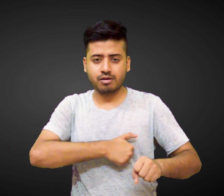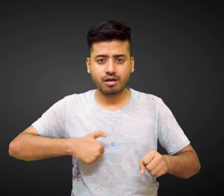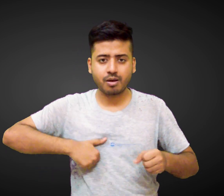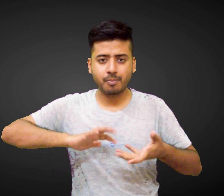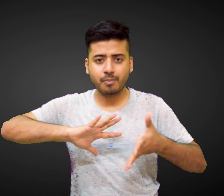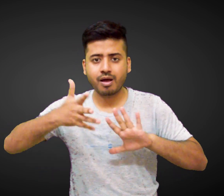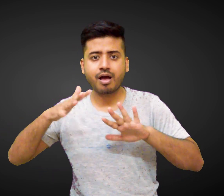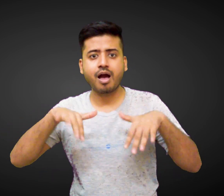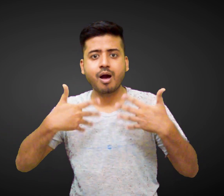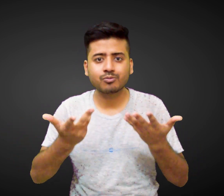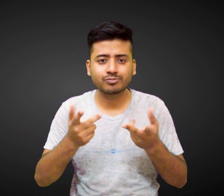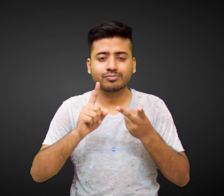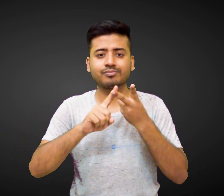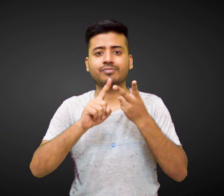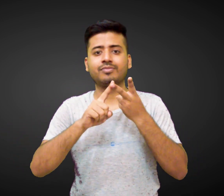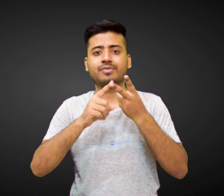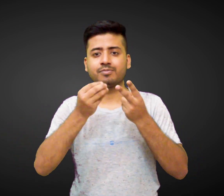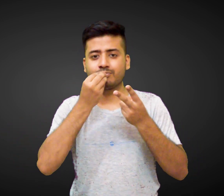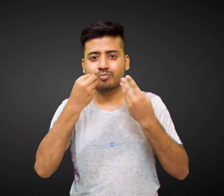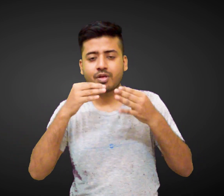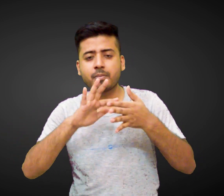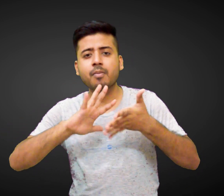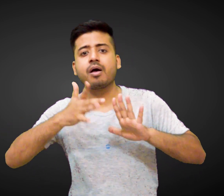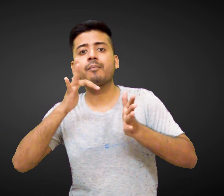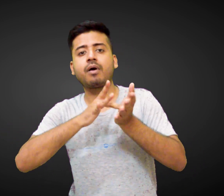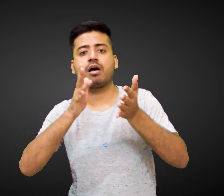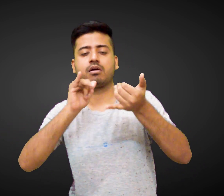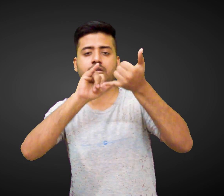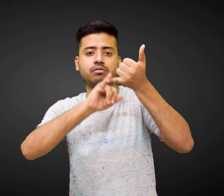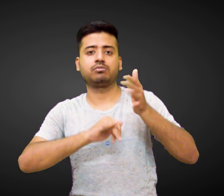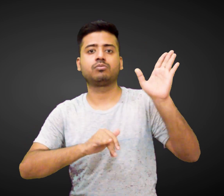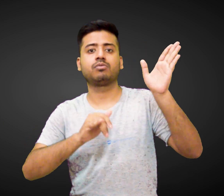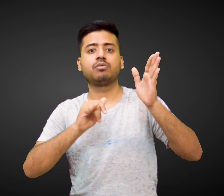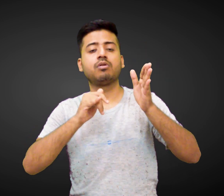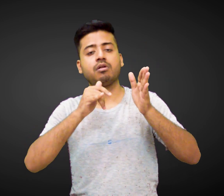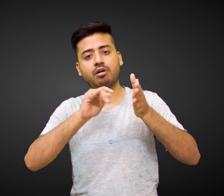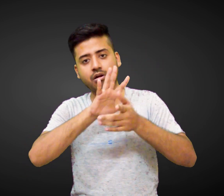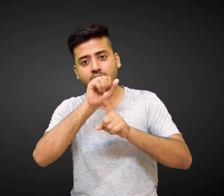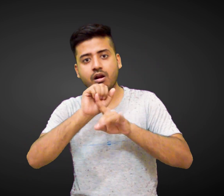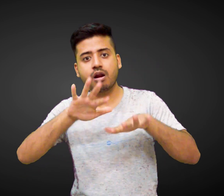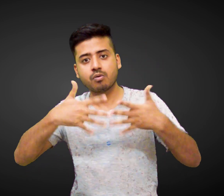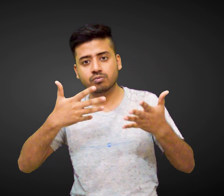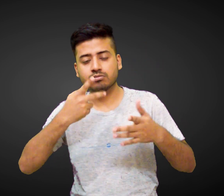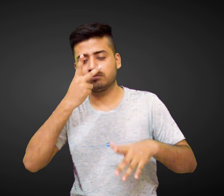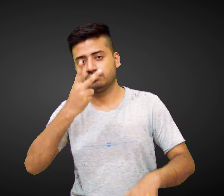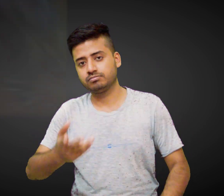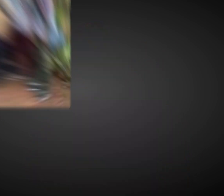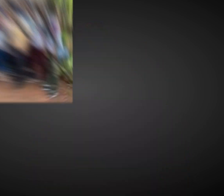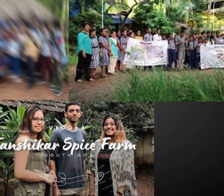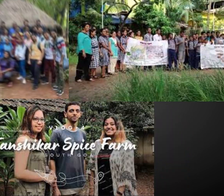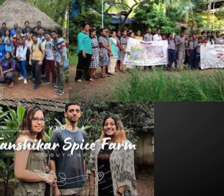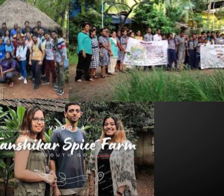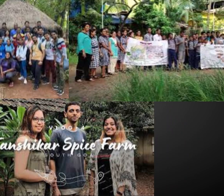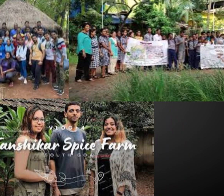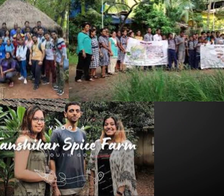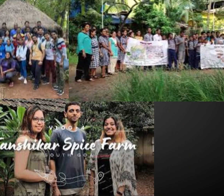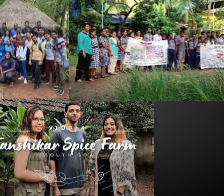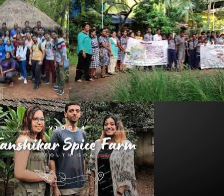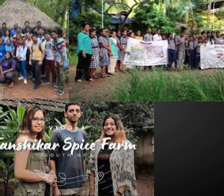boosting shine. Anti-aging. Antioxidants in vanilla can help protect the skin from damage caused by free radicals, potentially